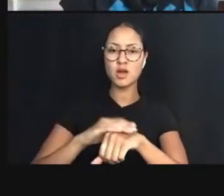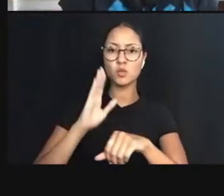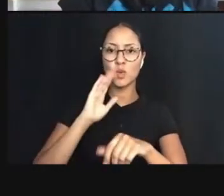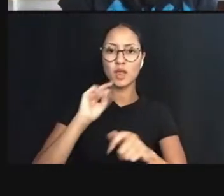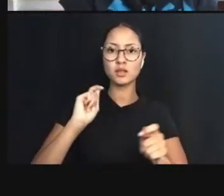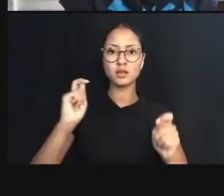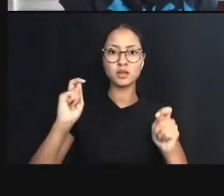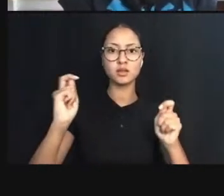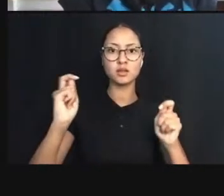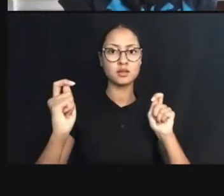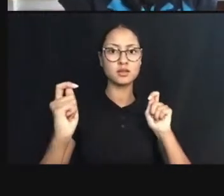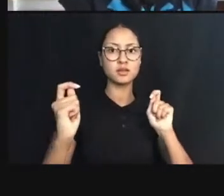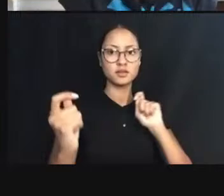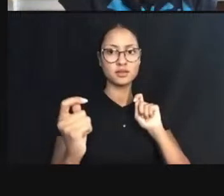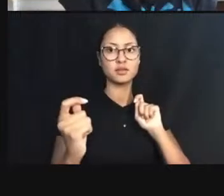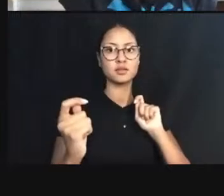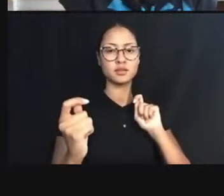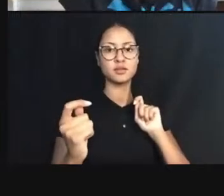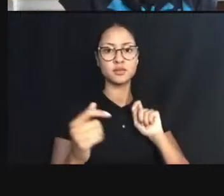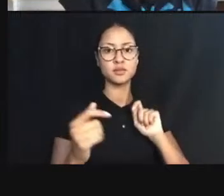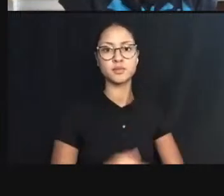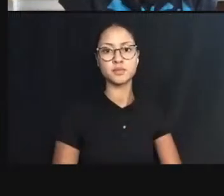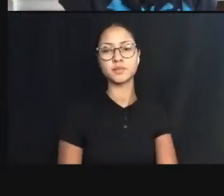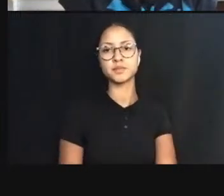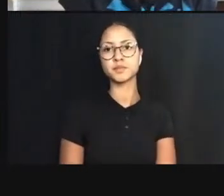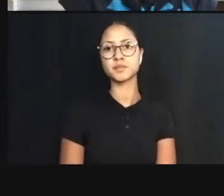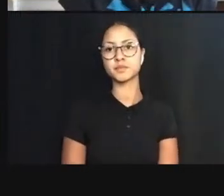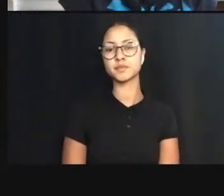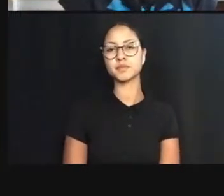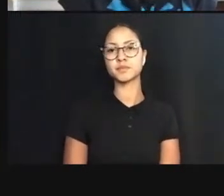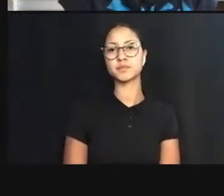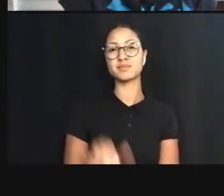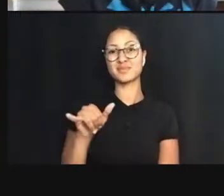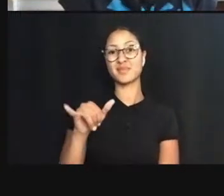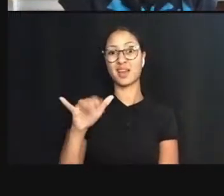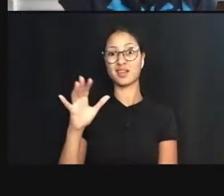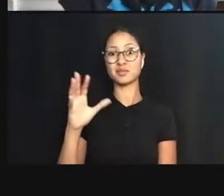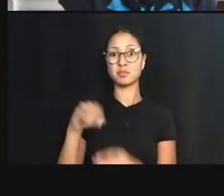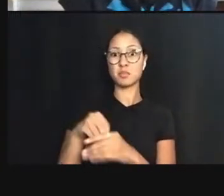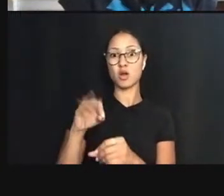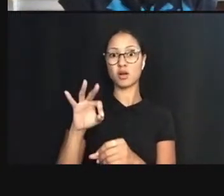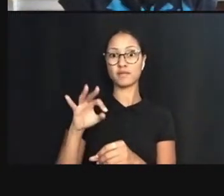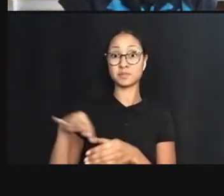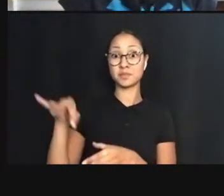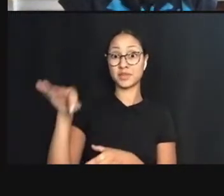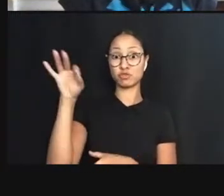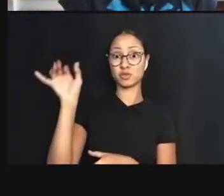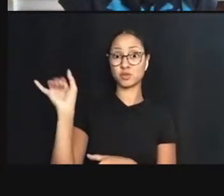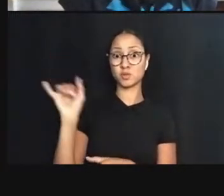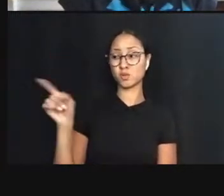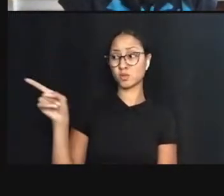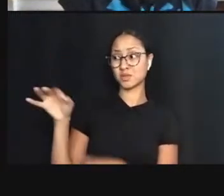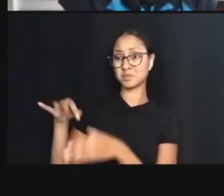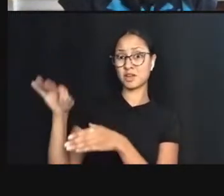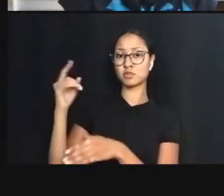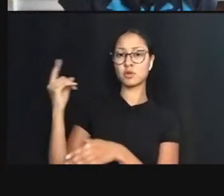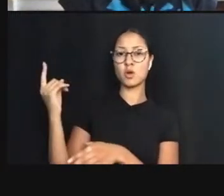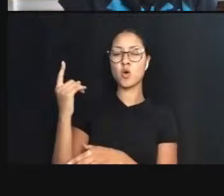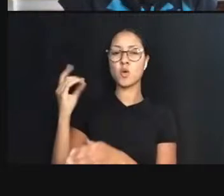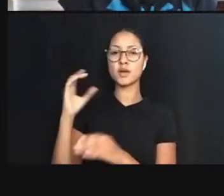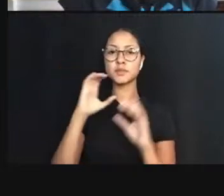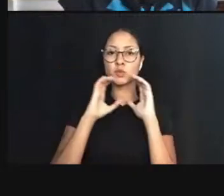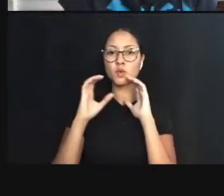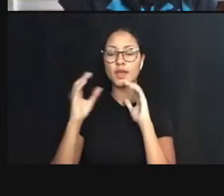is also a part of the spirit of these traditions we're talking about, is that they've always been speaking back and forth in time.